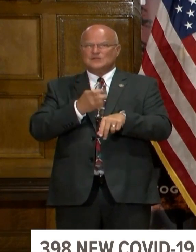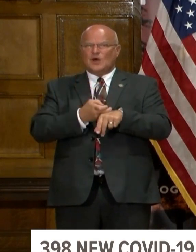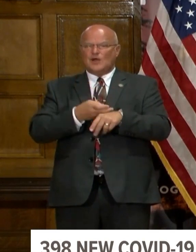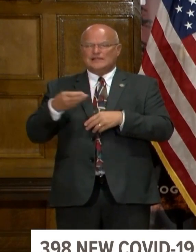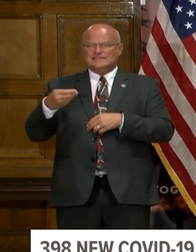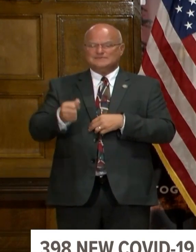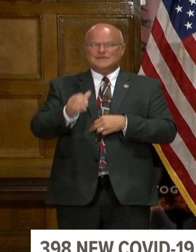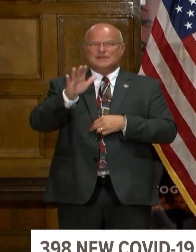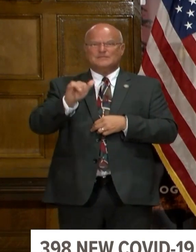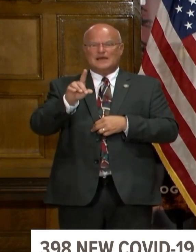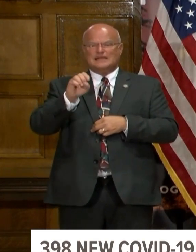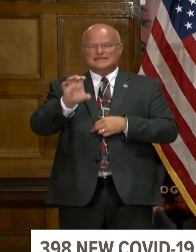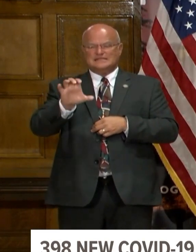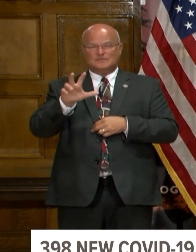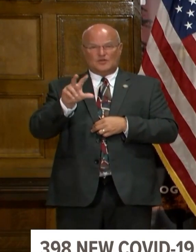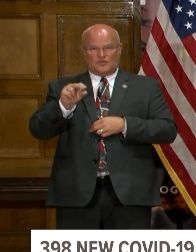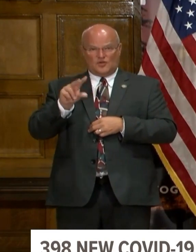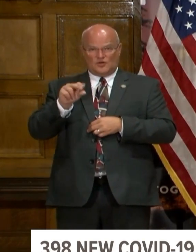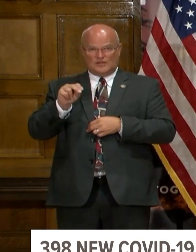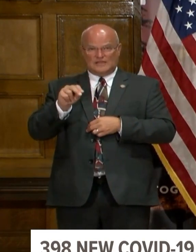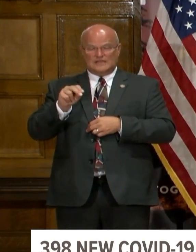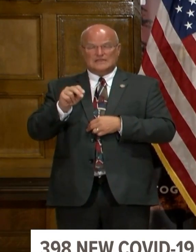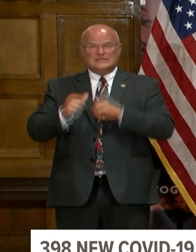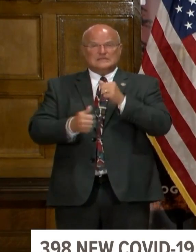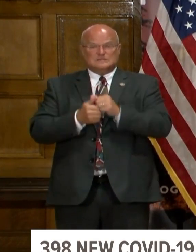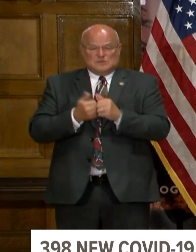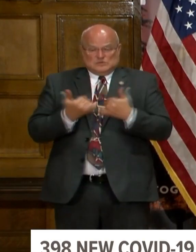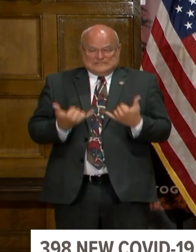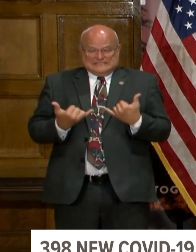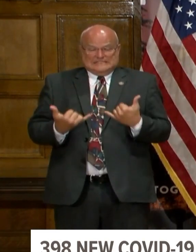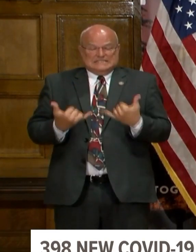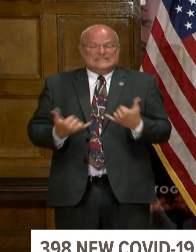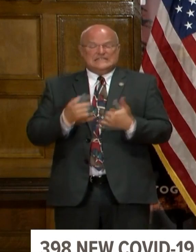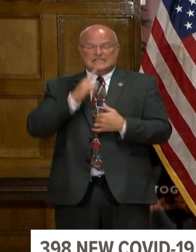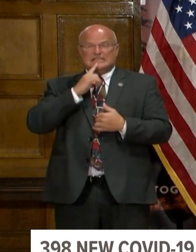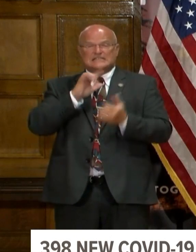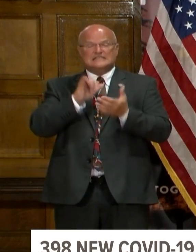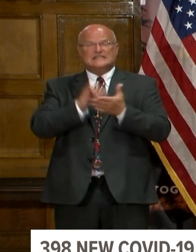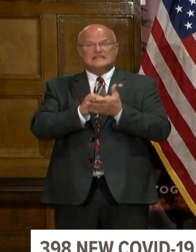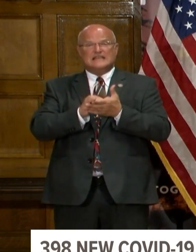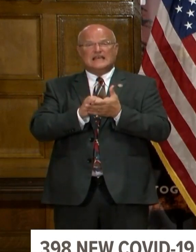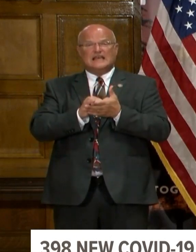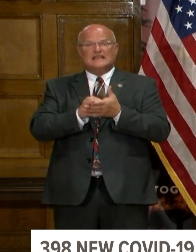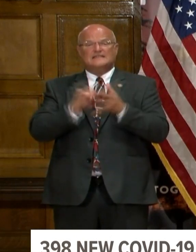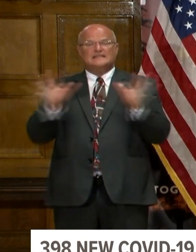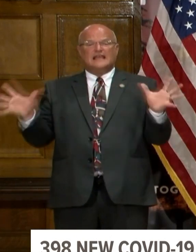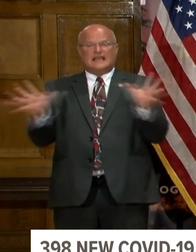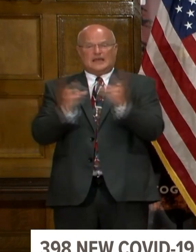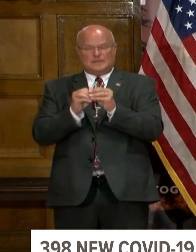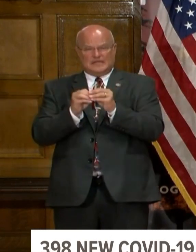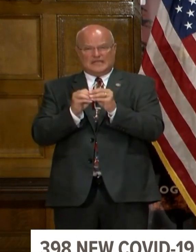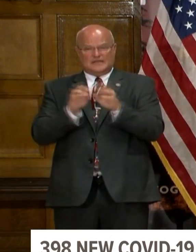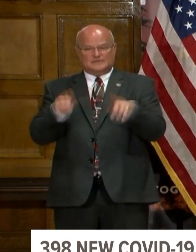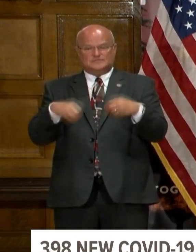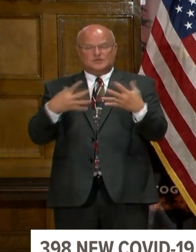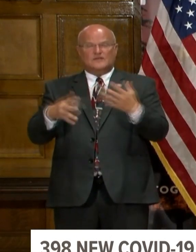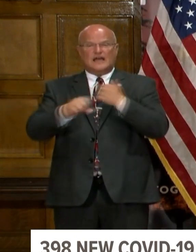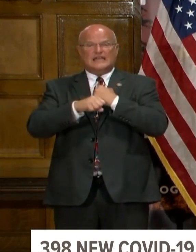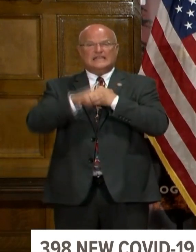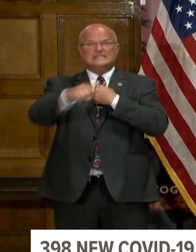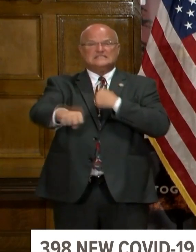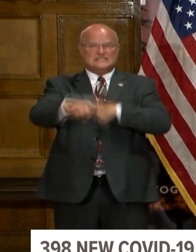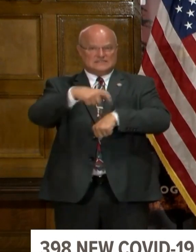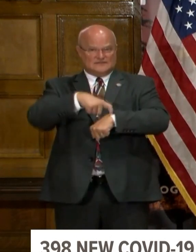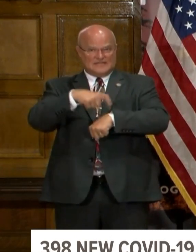get spent by December 30th. So the most urgent need is that they come together and provide an extension